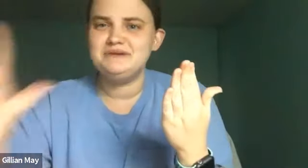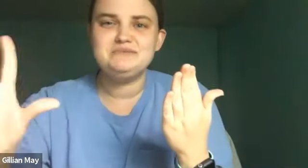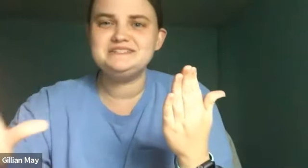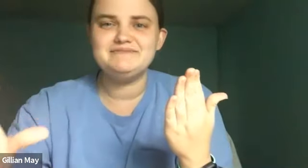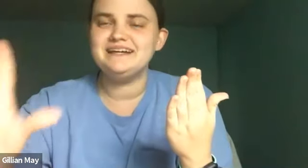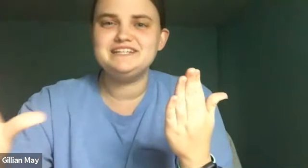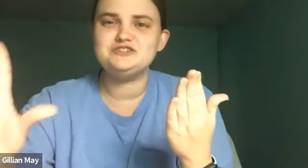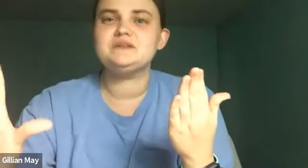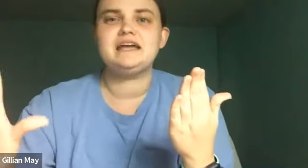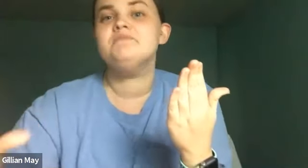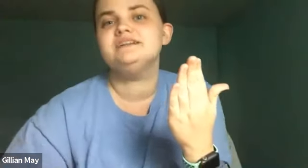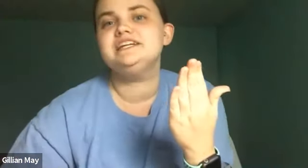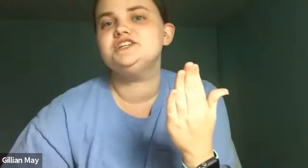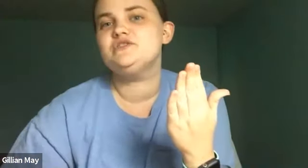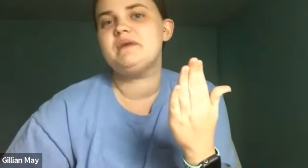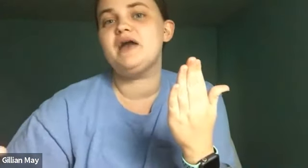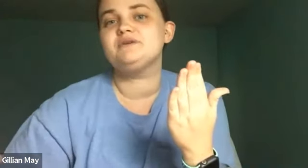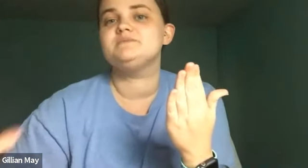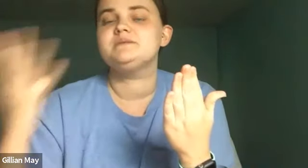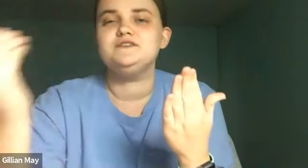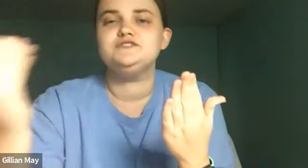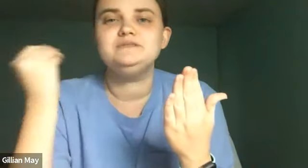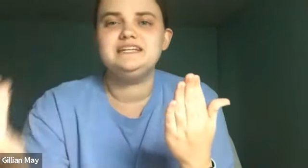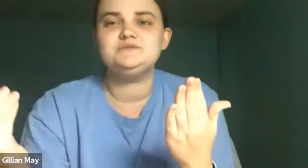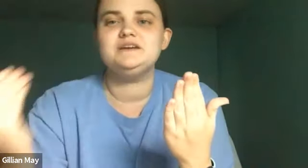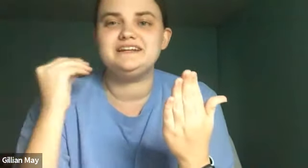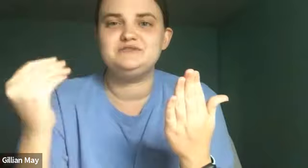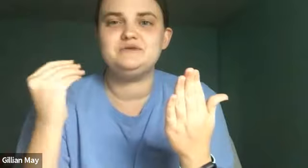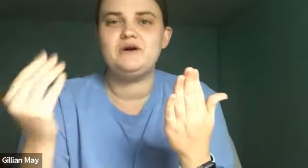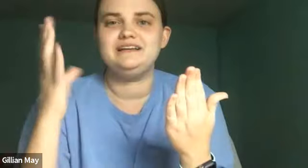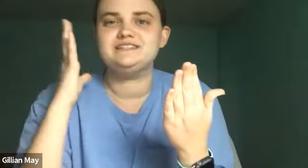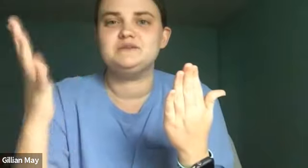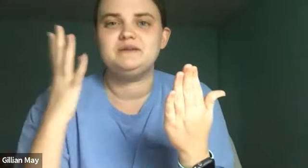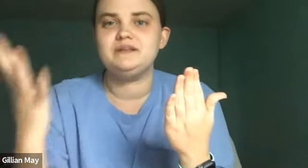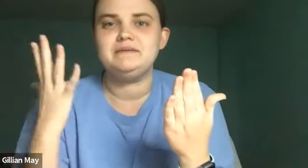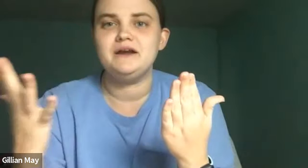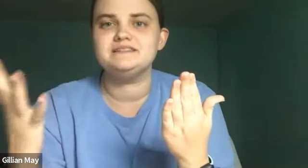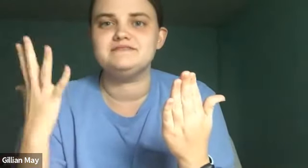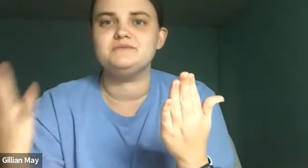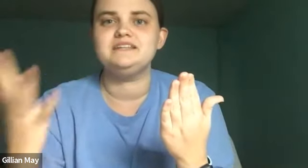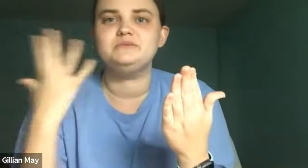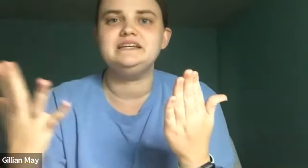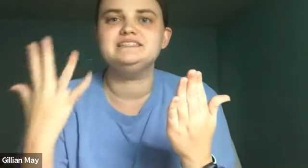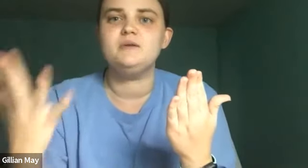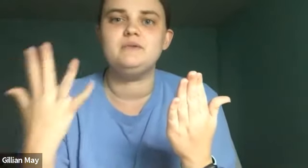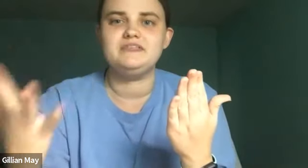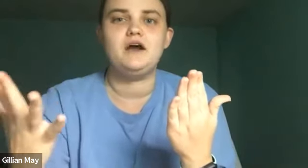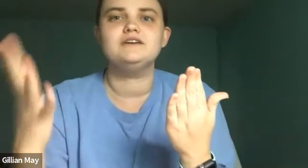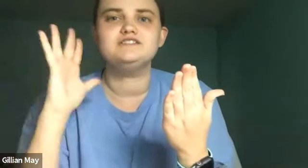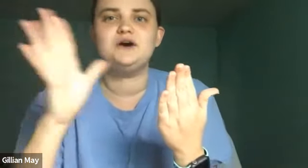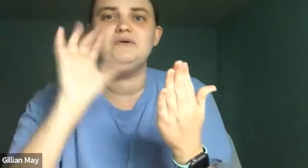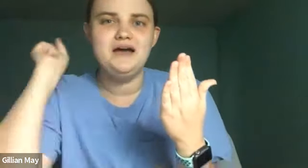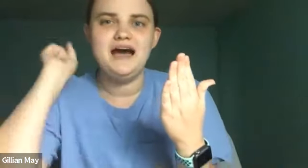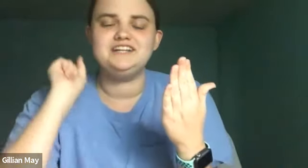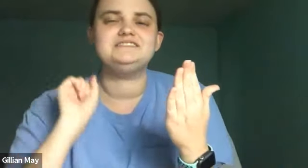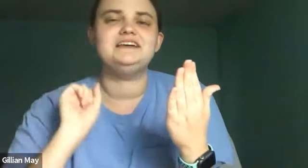People didn't, my teachers were like, I'm not teaching you the bad words. I'm like, but if you don't teach me, if I do it wrong, it's going to be really embarrassing for me. So please tell me what they are. So I just like to